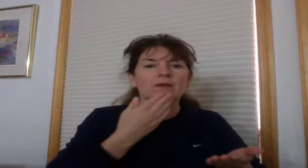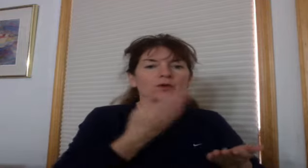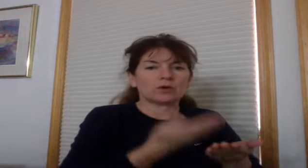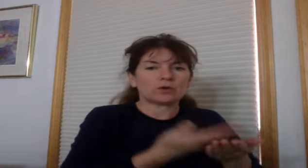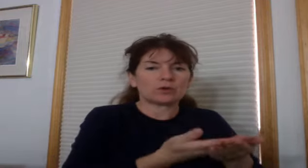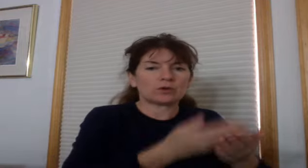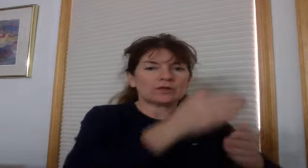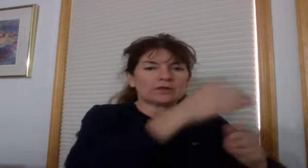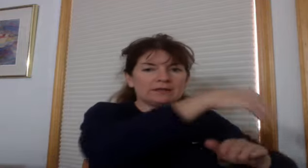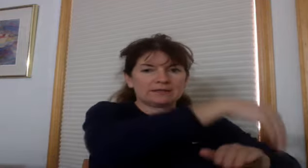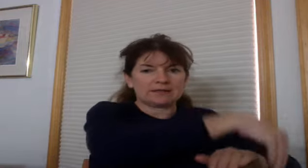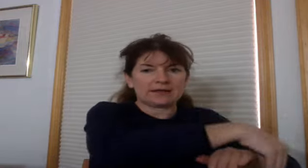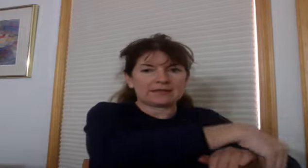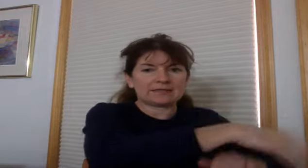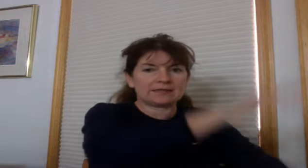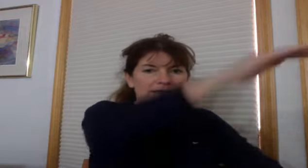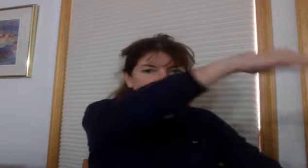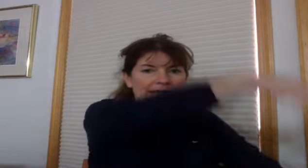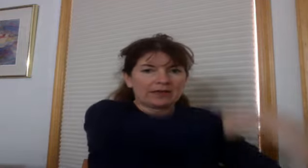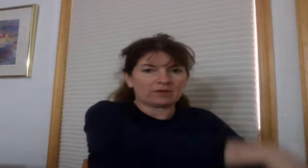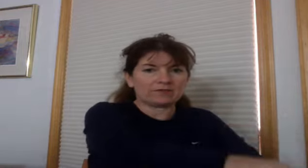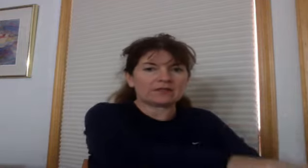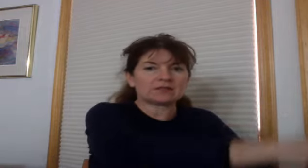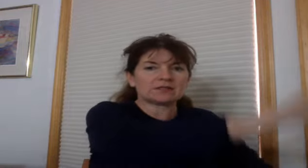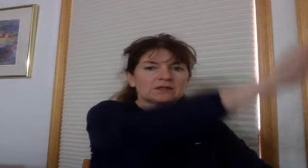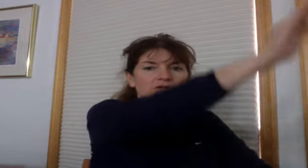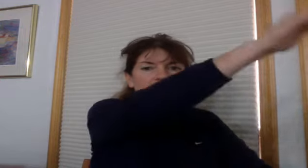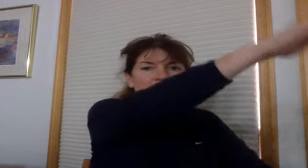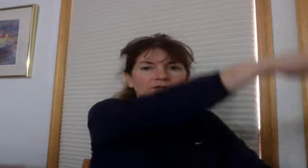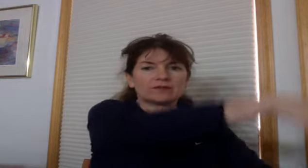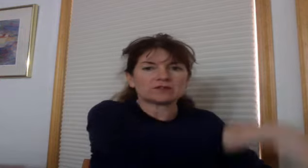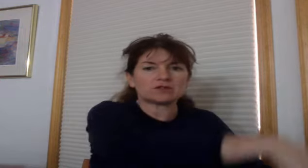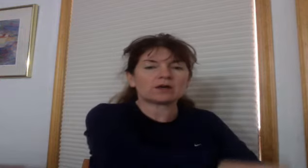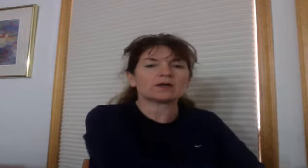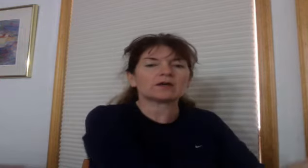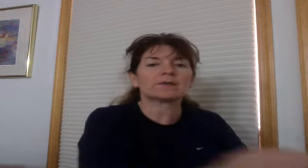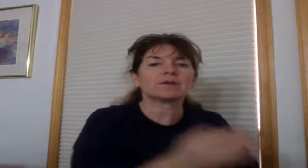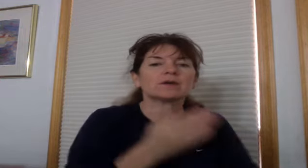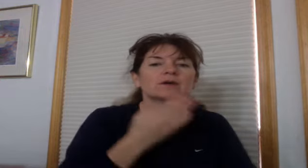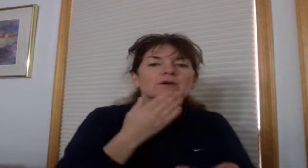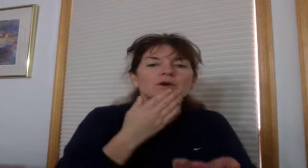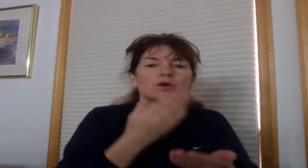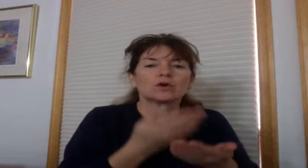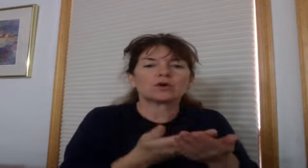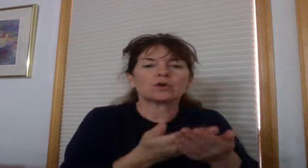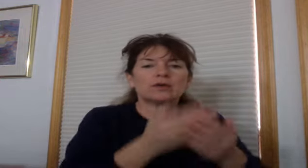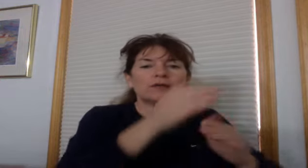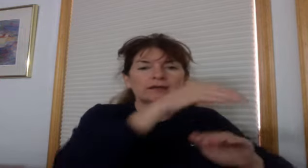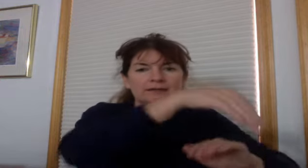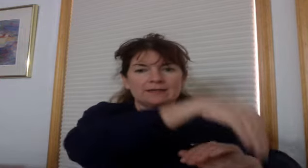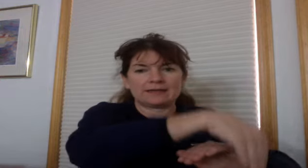Good night elephant, you show the elephant's trunk. Good night